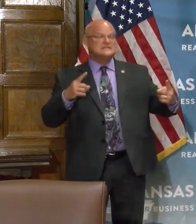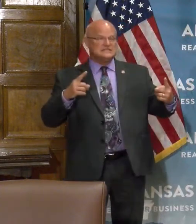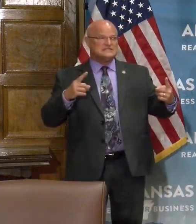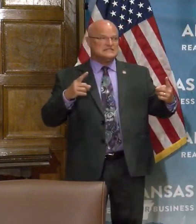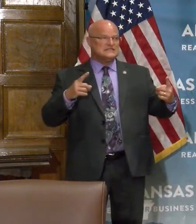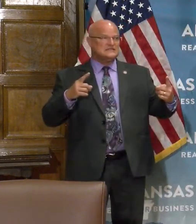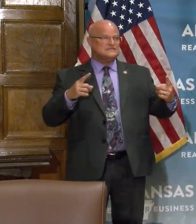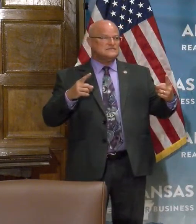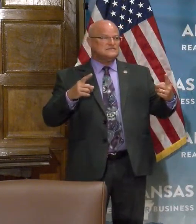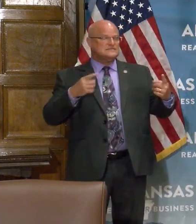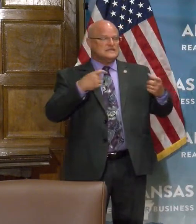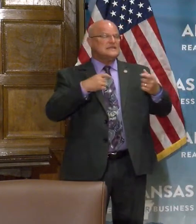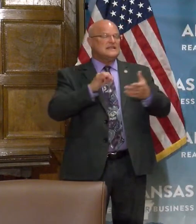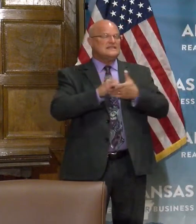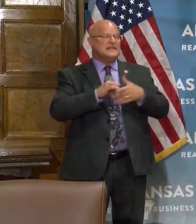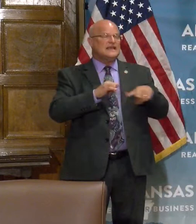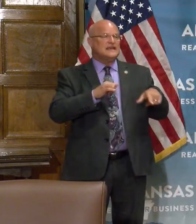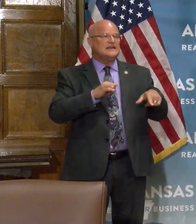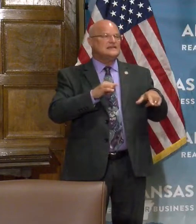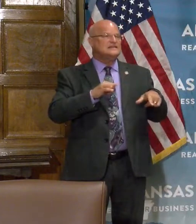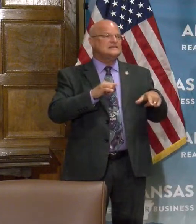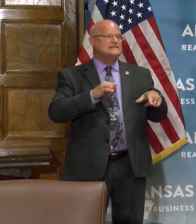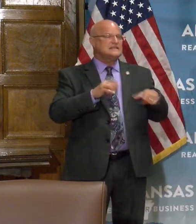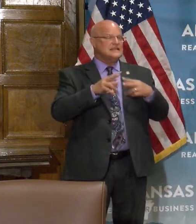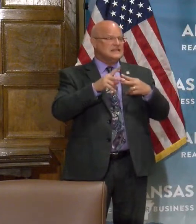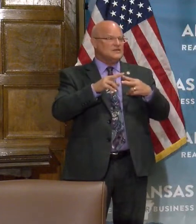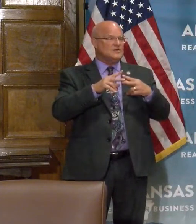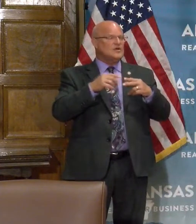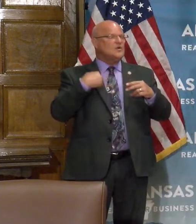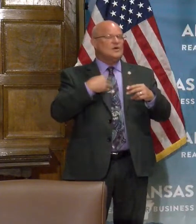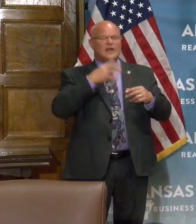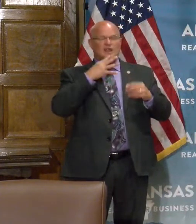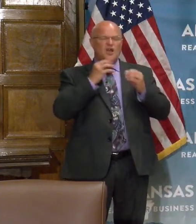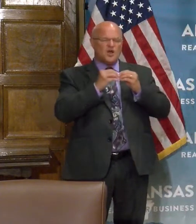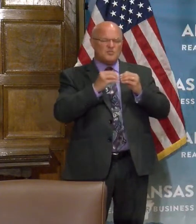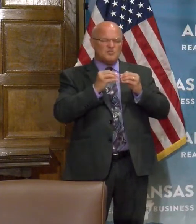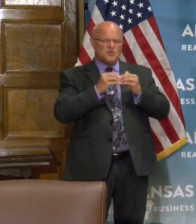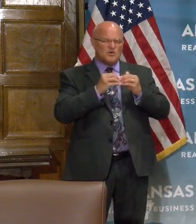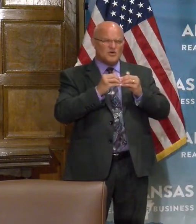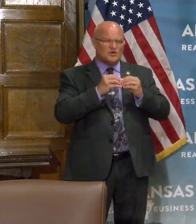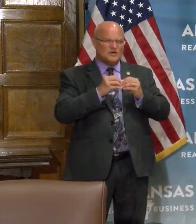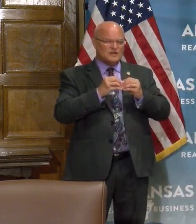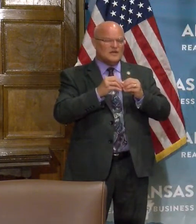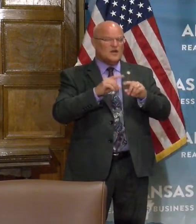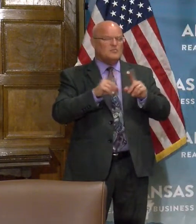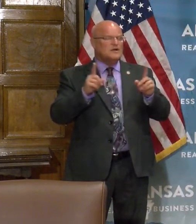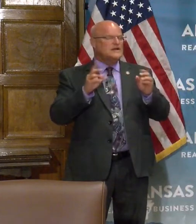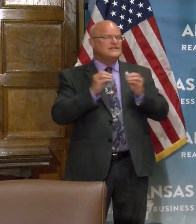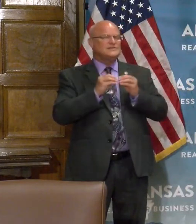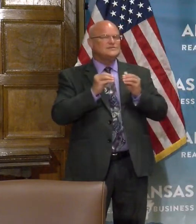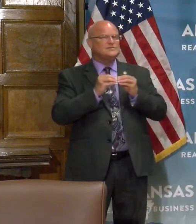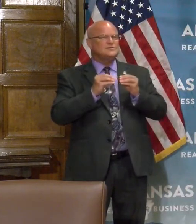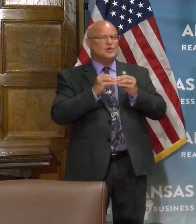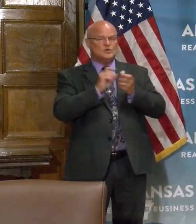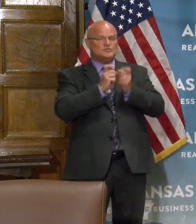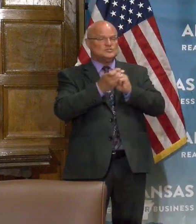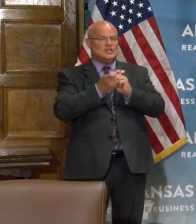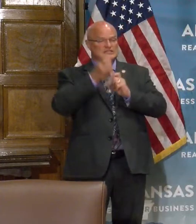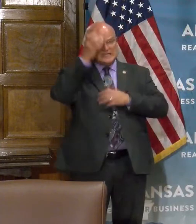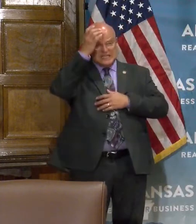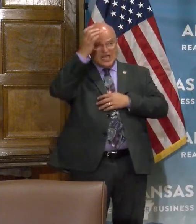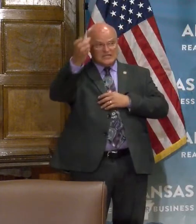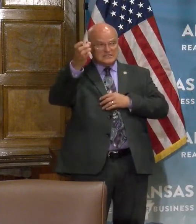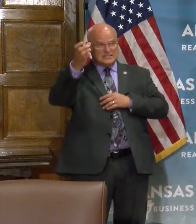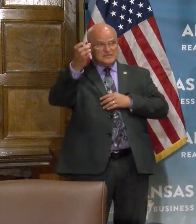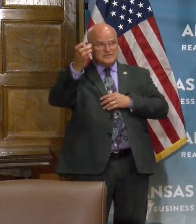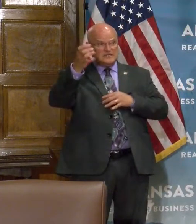physical distancing instead. Then we can talk more about this offline, but there's no change in the